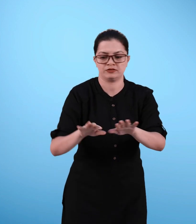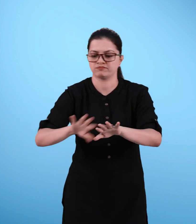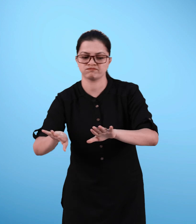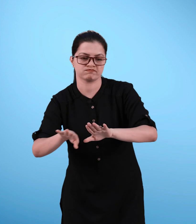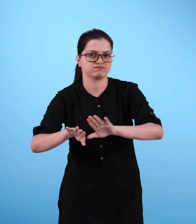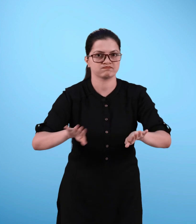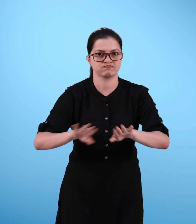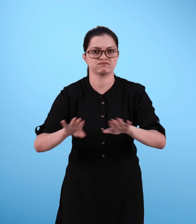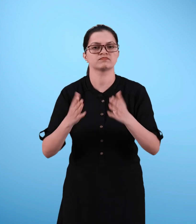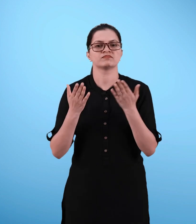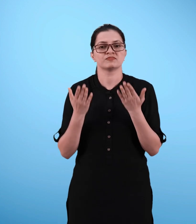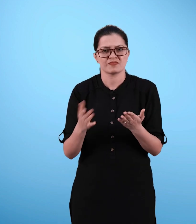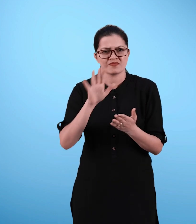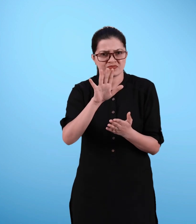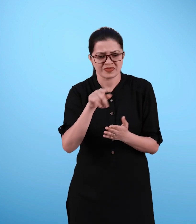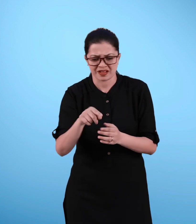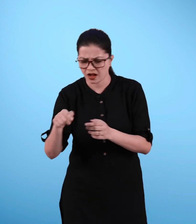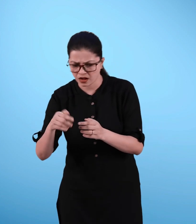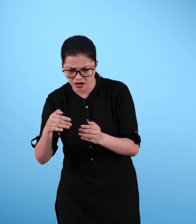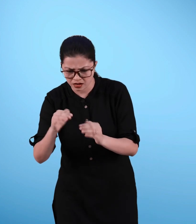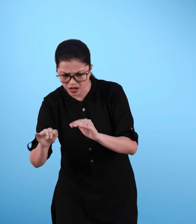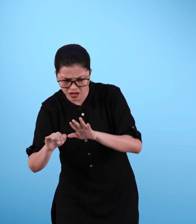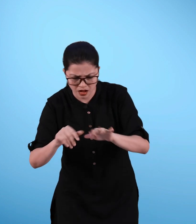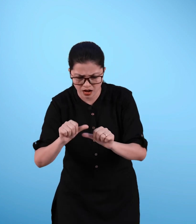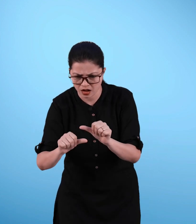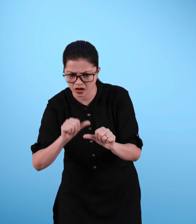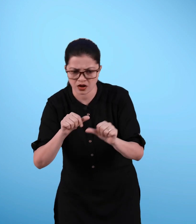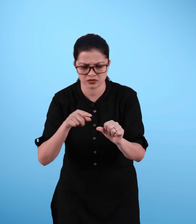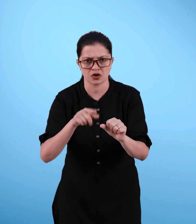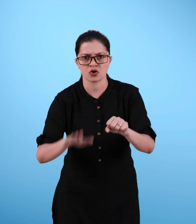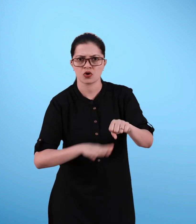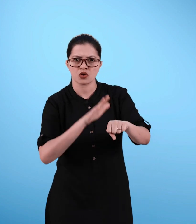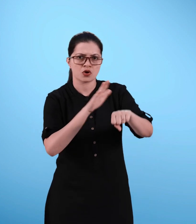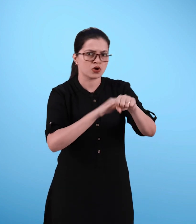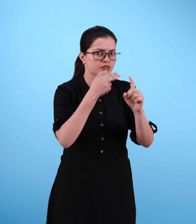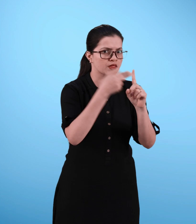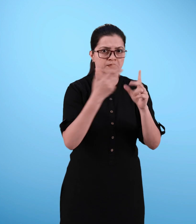Start. This process is This called process is ginning called of cotton. ginning of cotton.